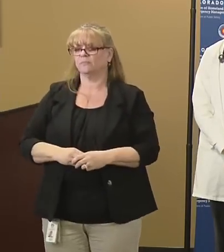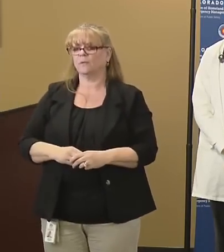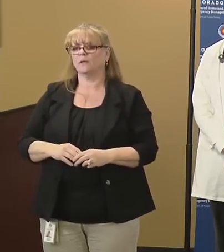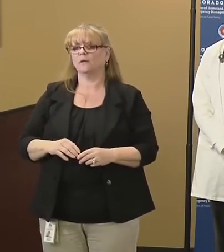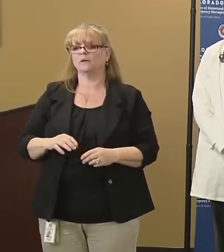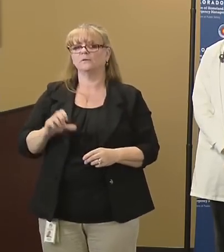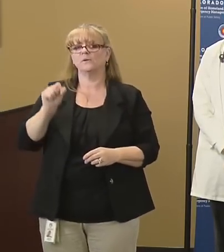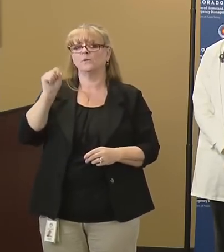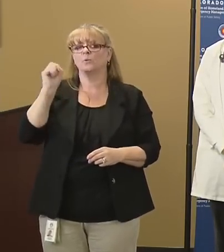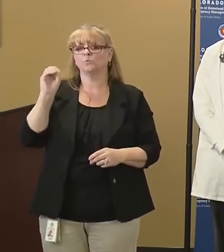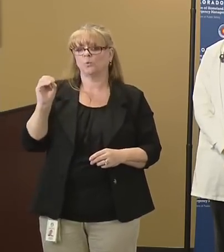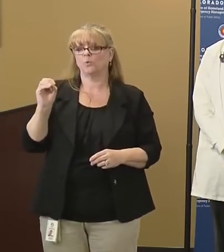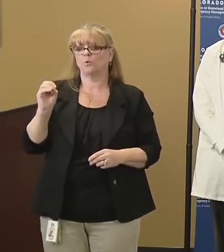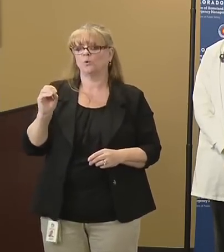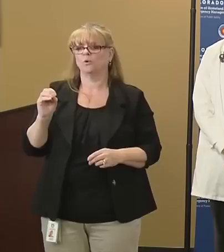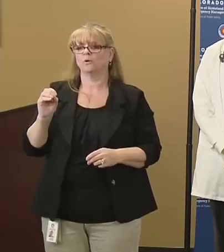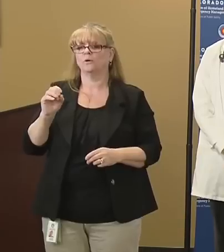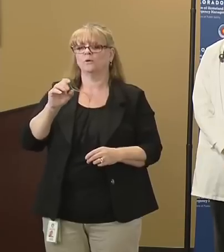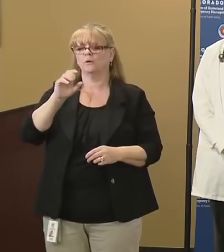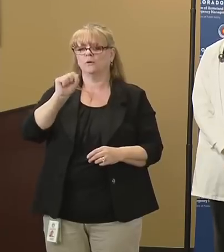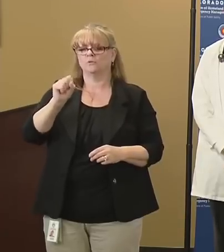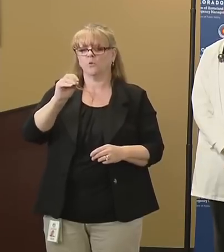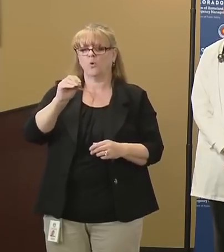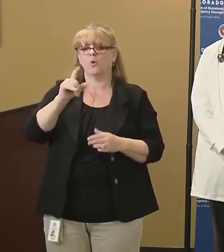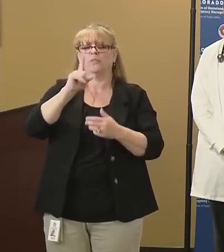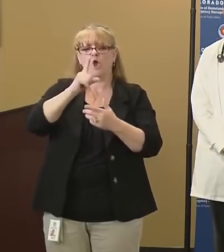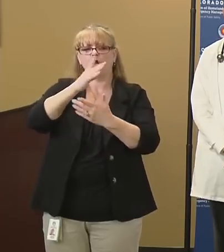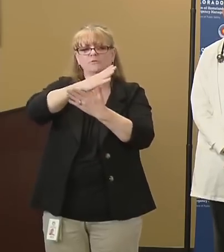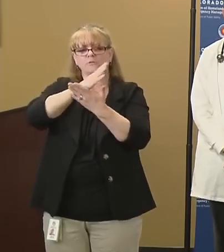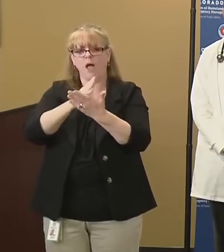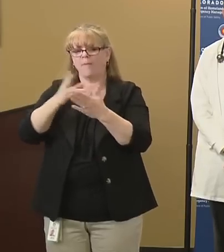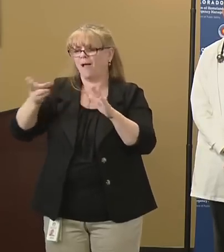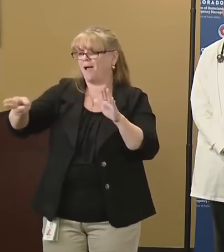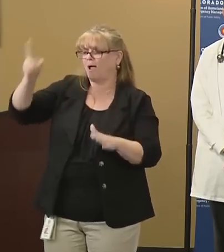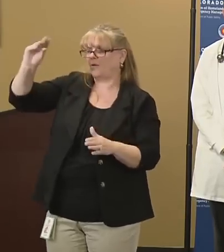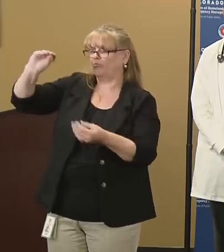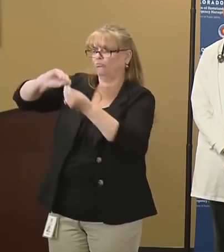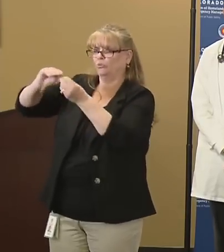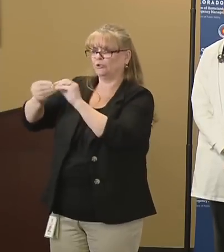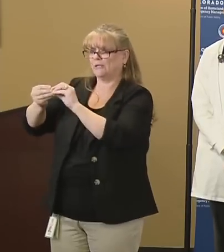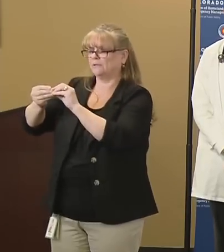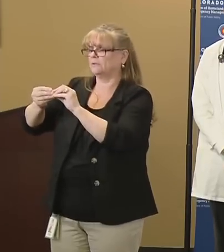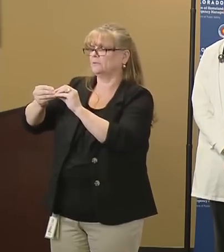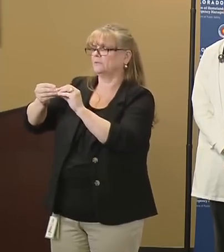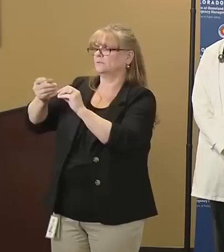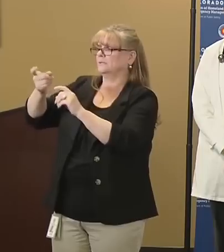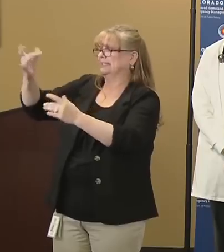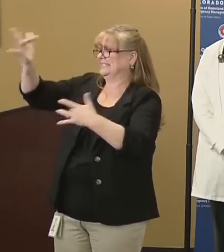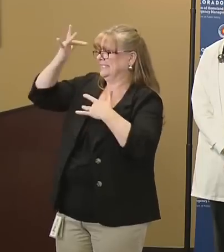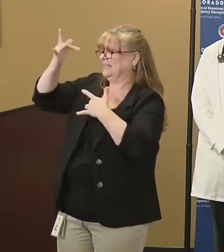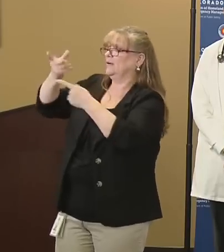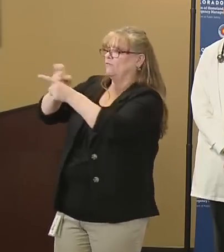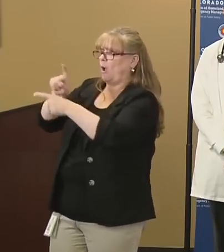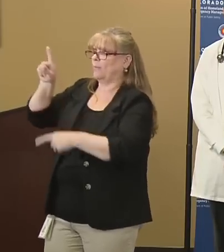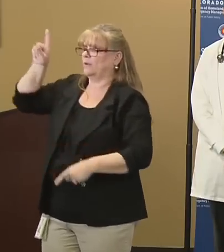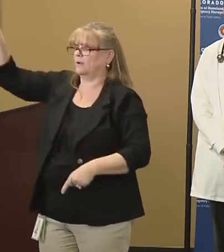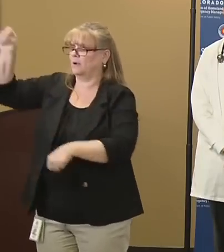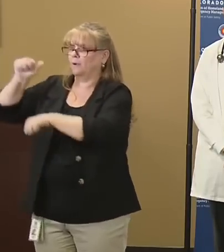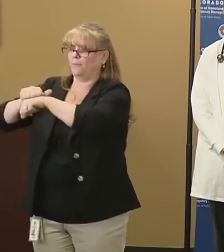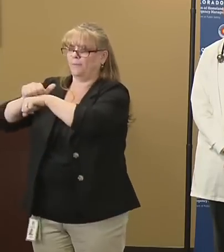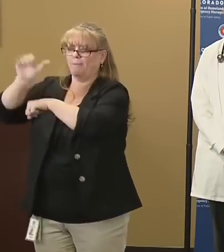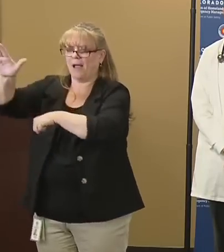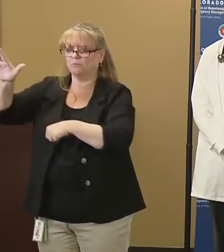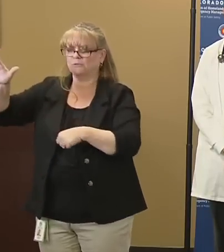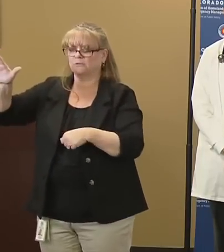been. But certainly some of the highest rates in the country, Eagle County in particular to a lesser extent, but also Gunnison County, Routt